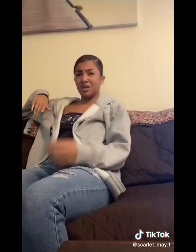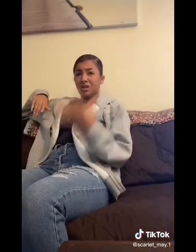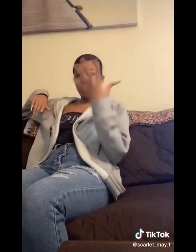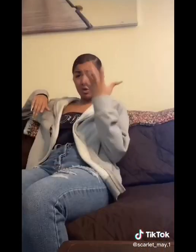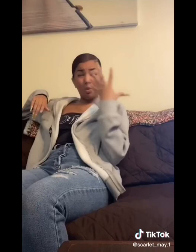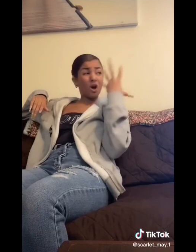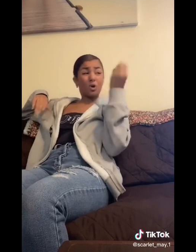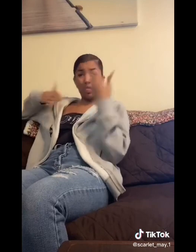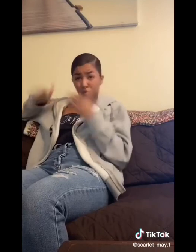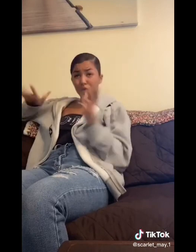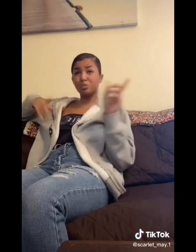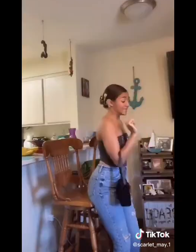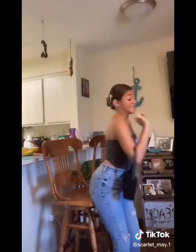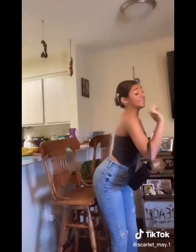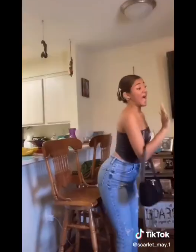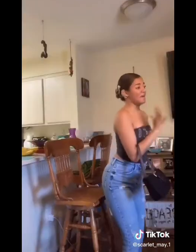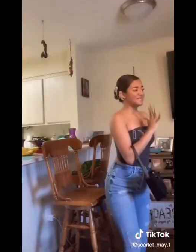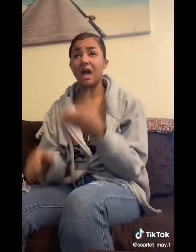You wanna go in the room? All right, bye. After you.